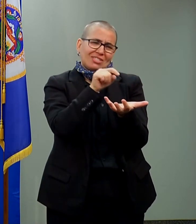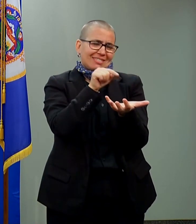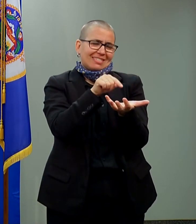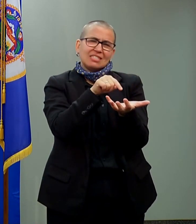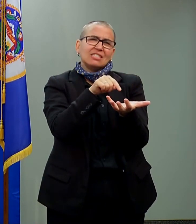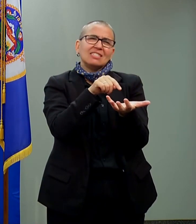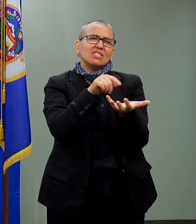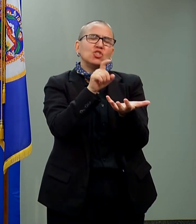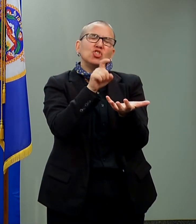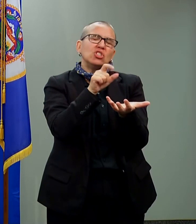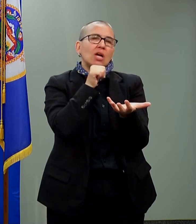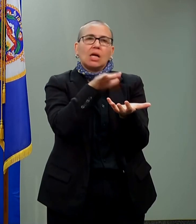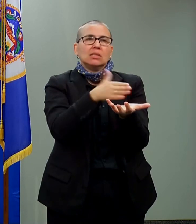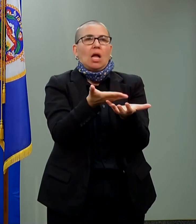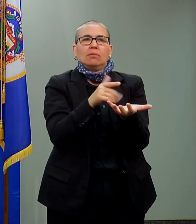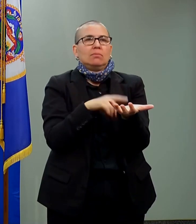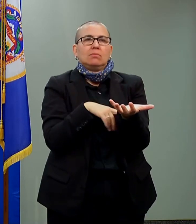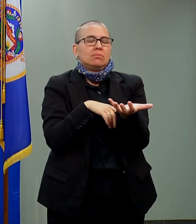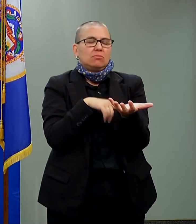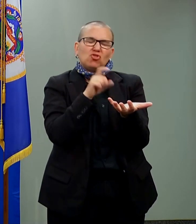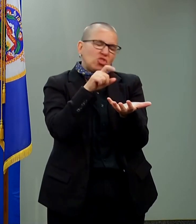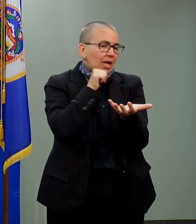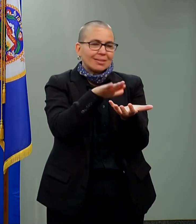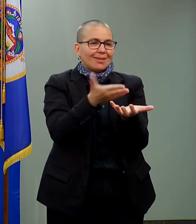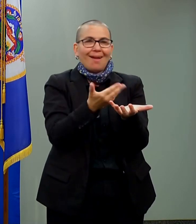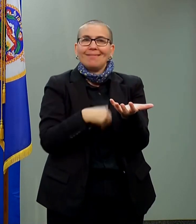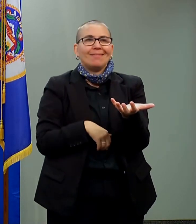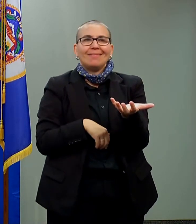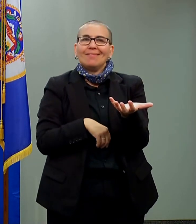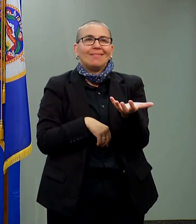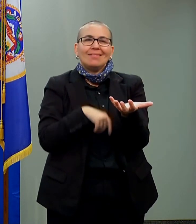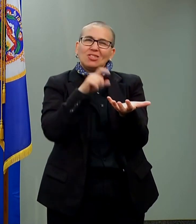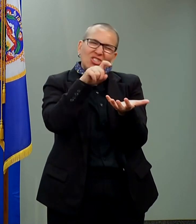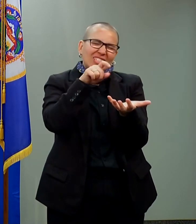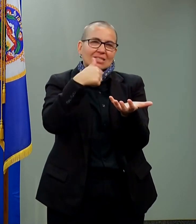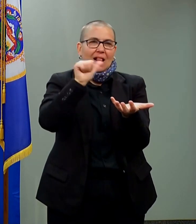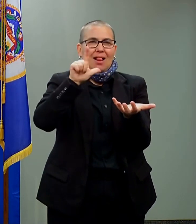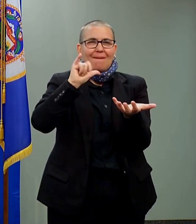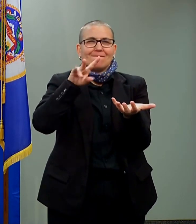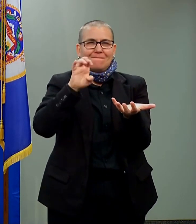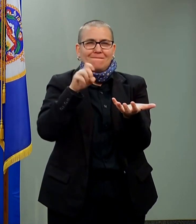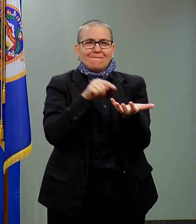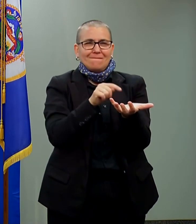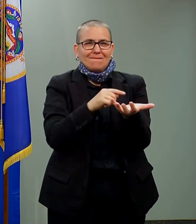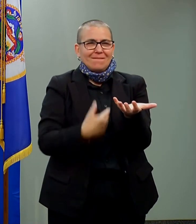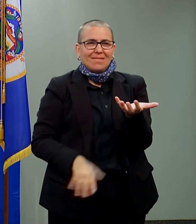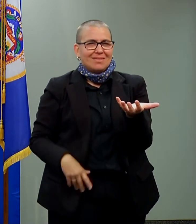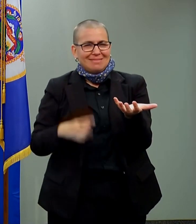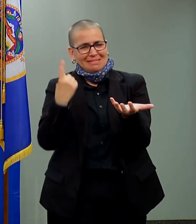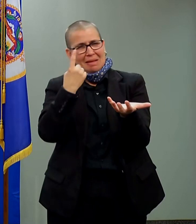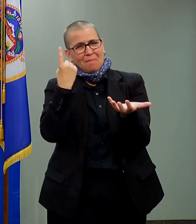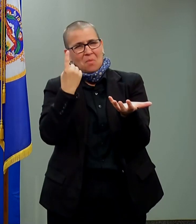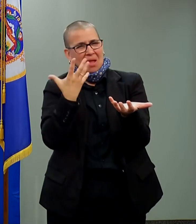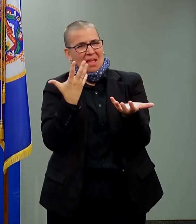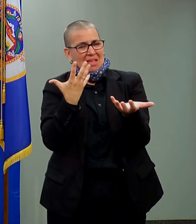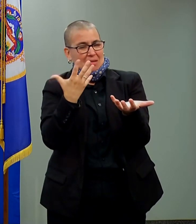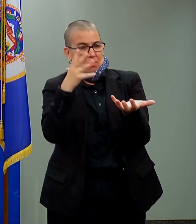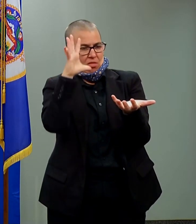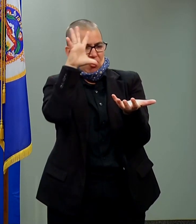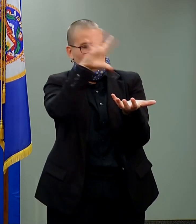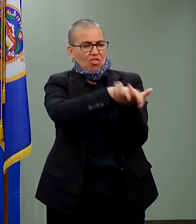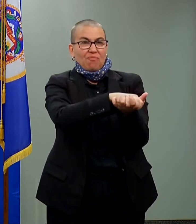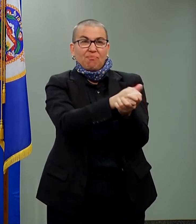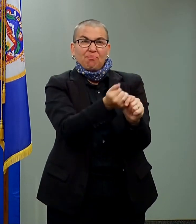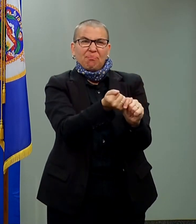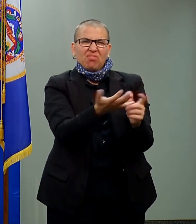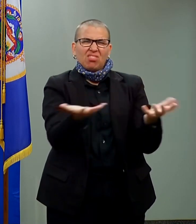We ought to be focused on the fact that when someone takes one of our lives in such dramatic